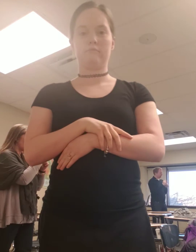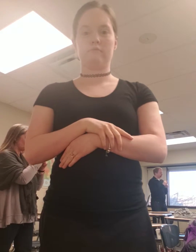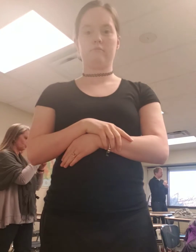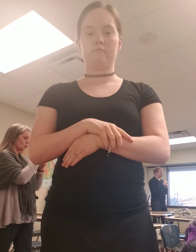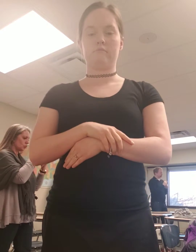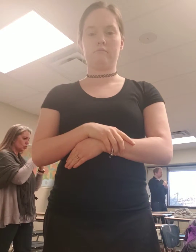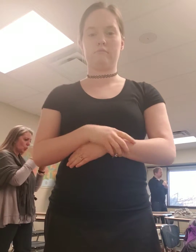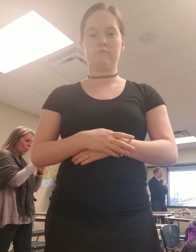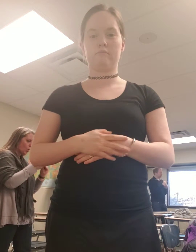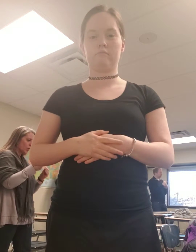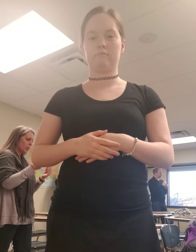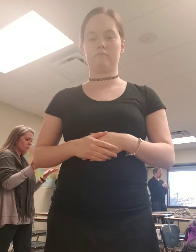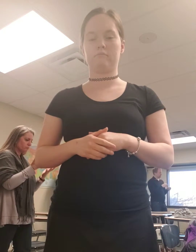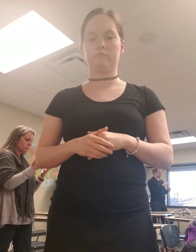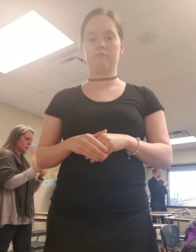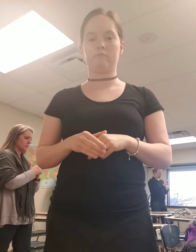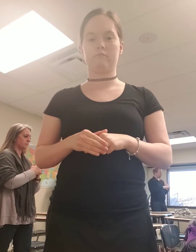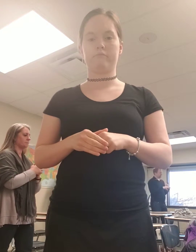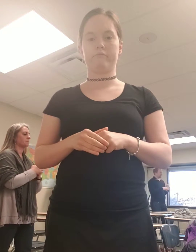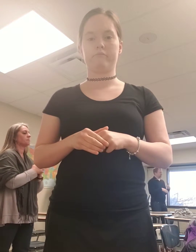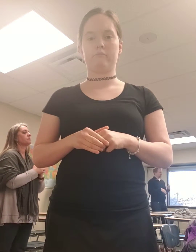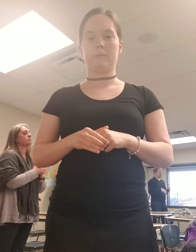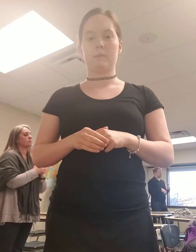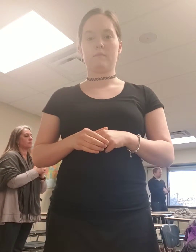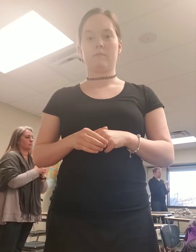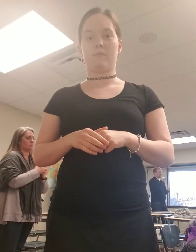called. Sarah? In suspense. In suspense. Something else.